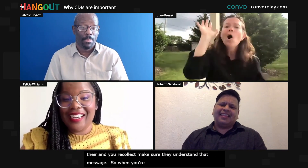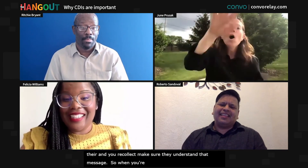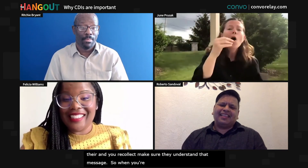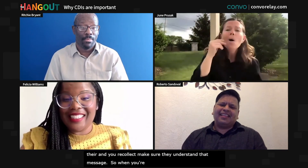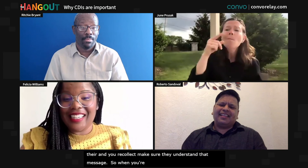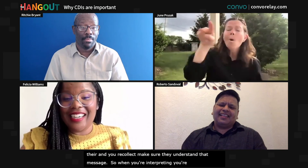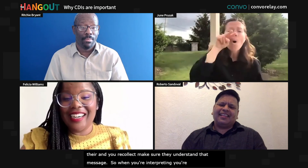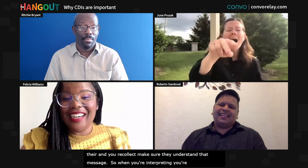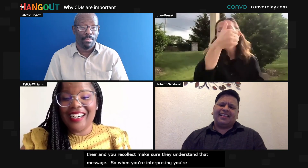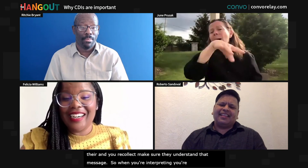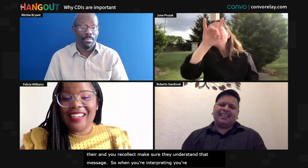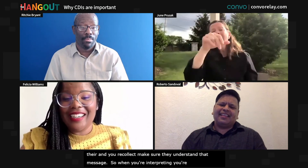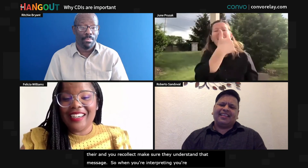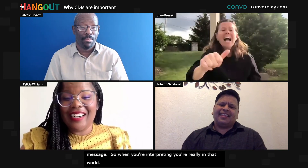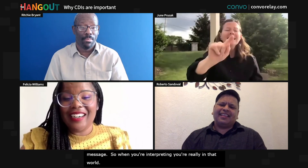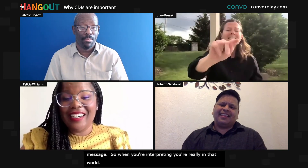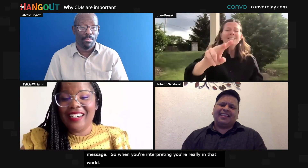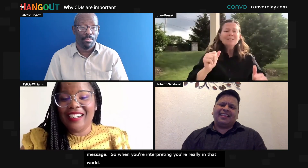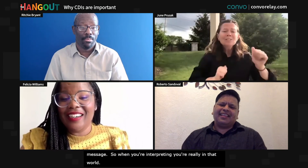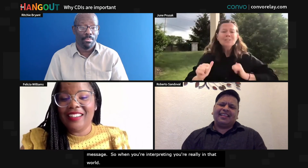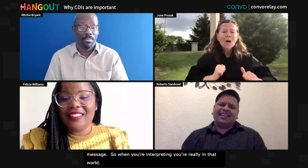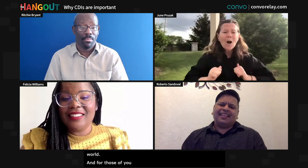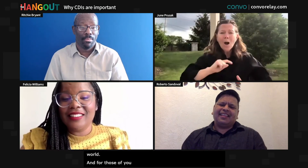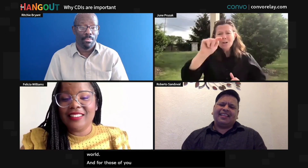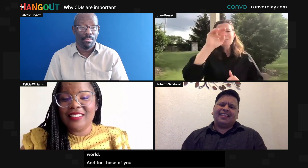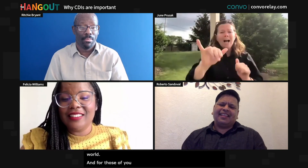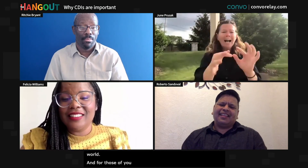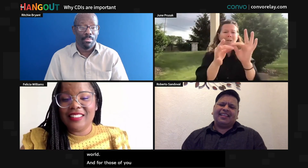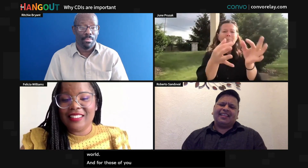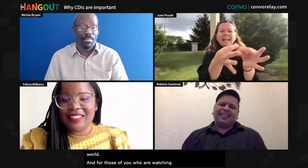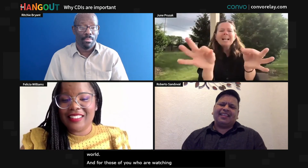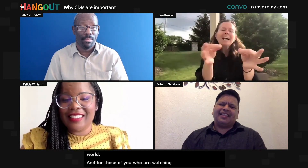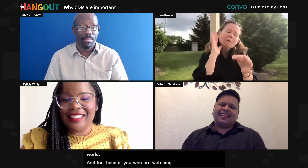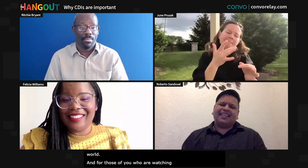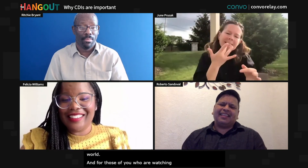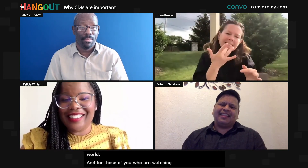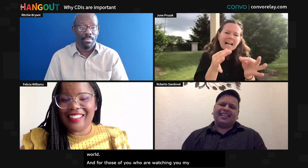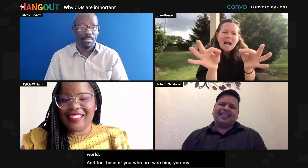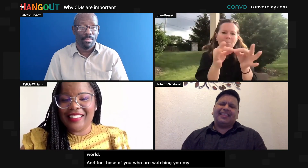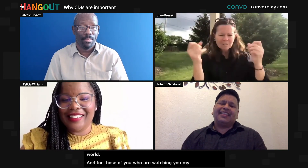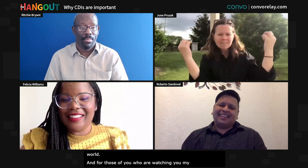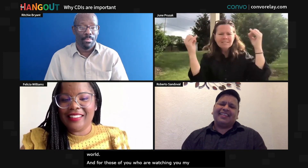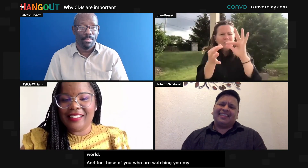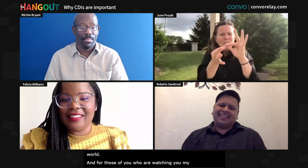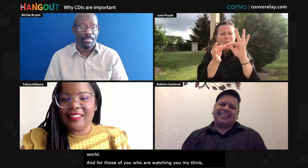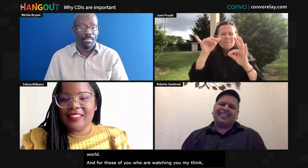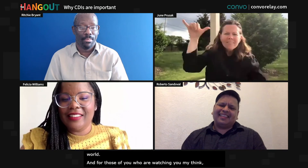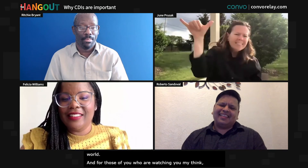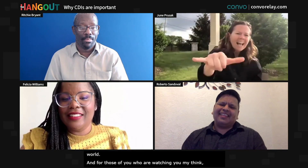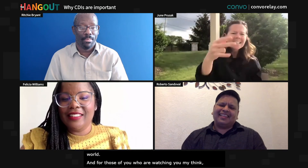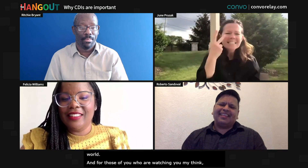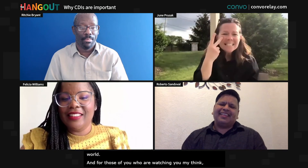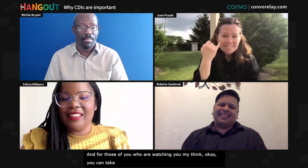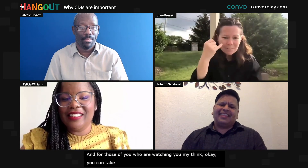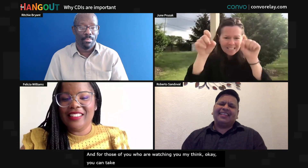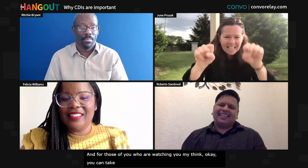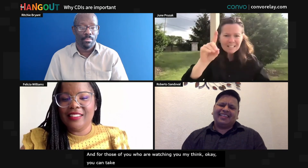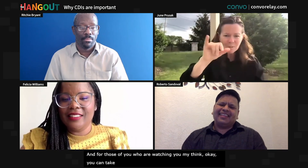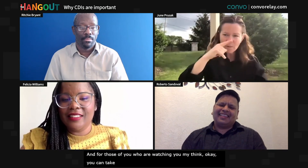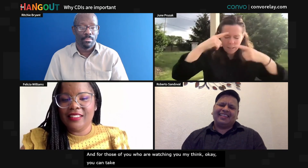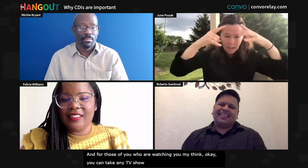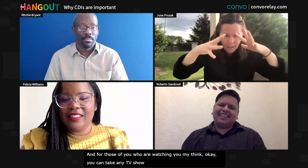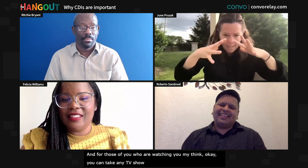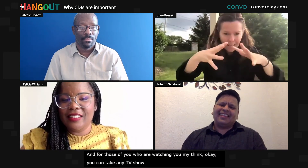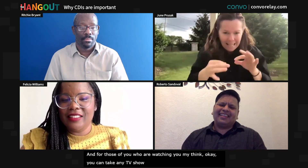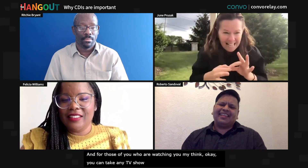world. And for those of you who are watching, you may think, okay, you could take any TV show and you could just see captions, right? And